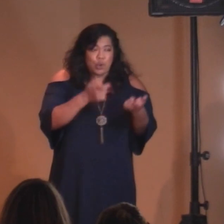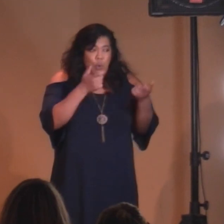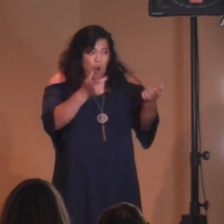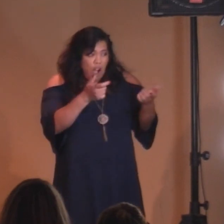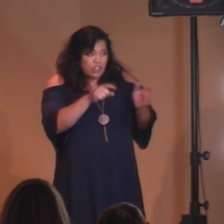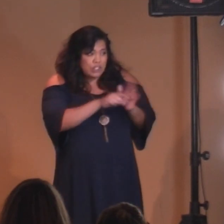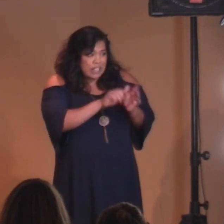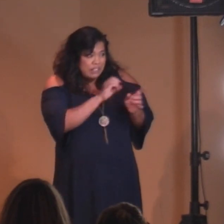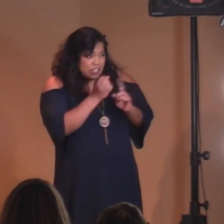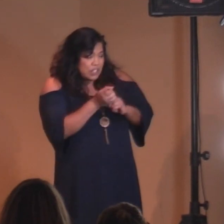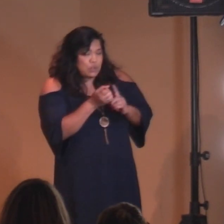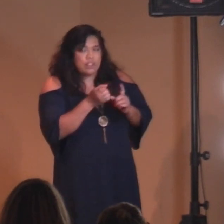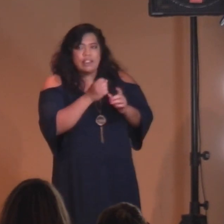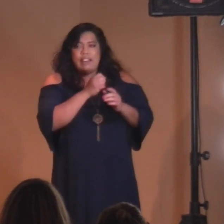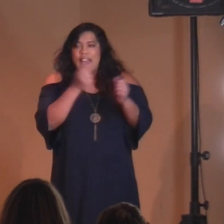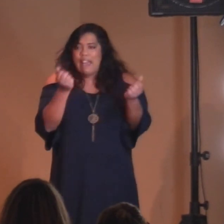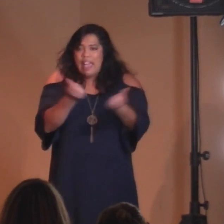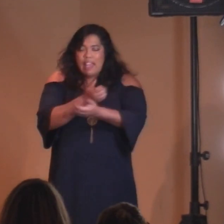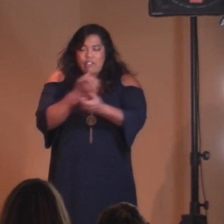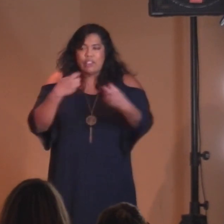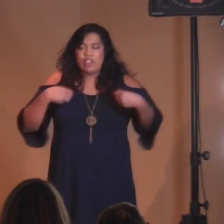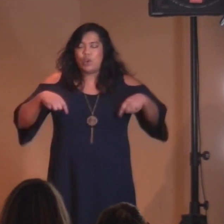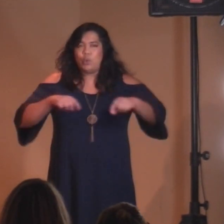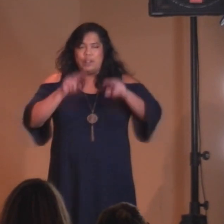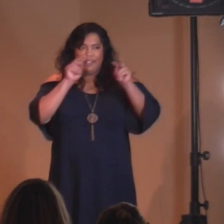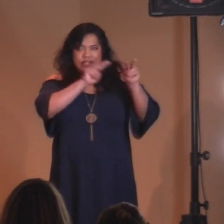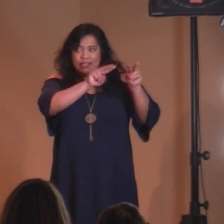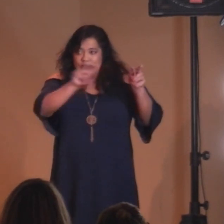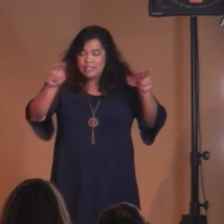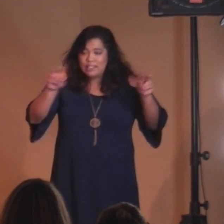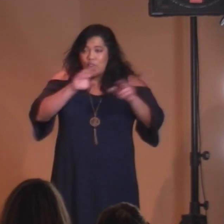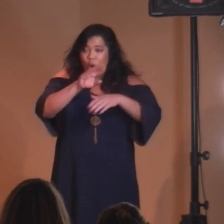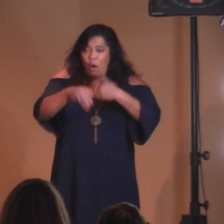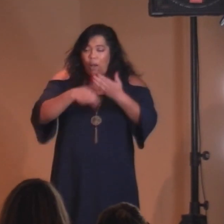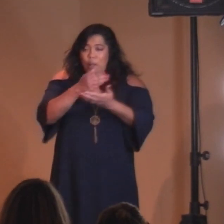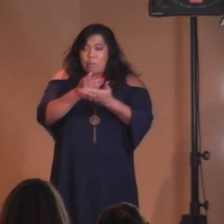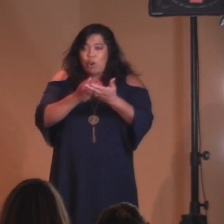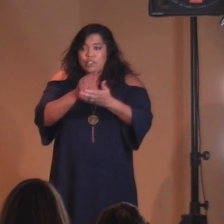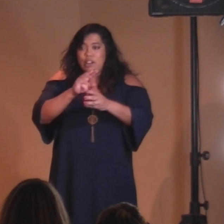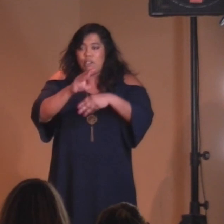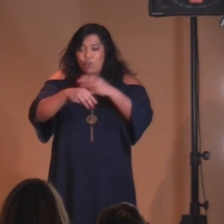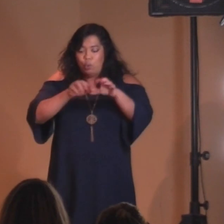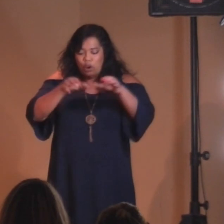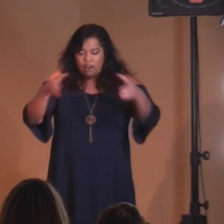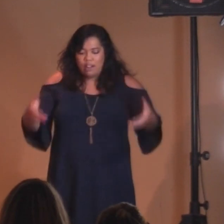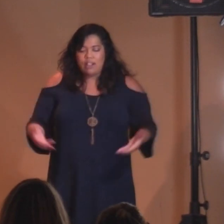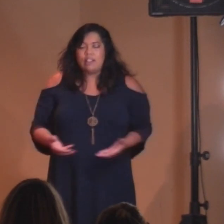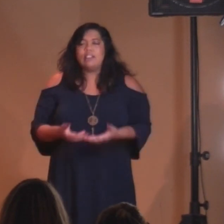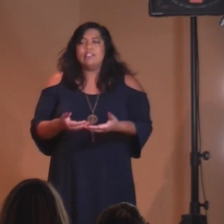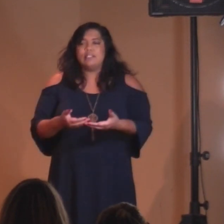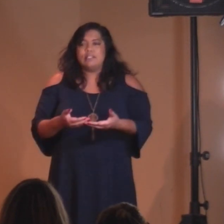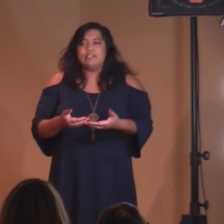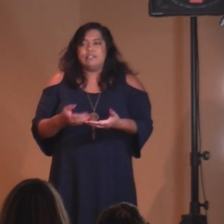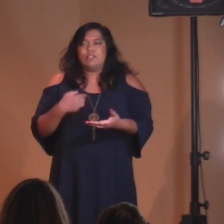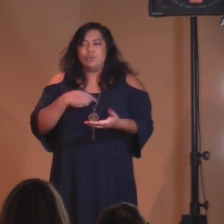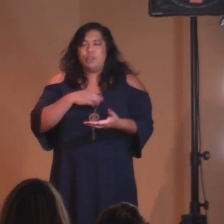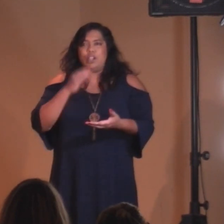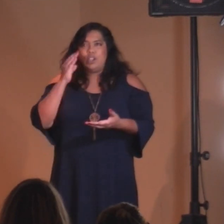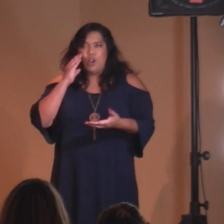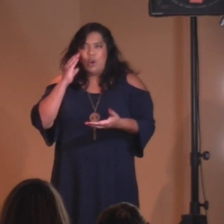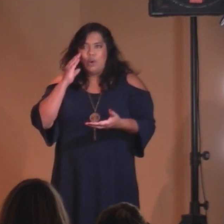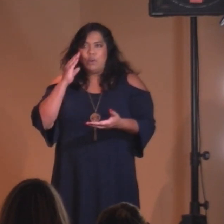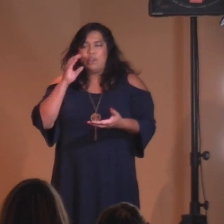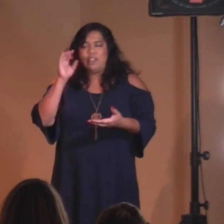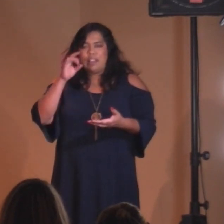candidate, every single corner of all of creation. The light of God now, ever